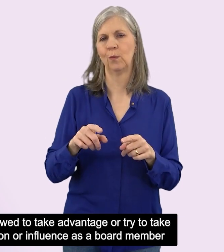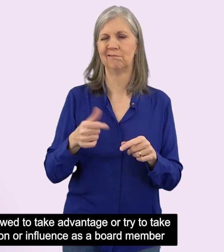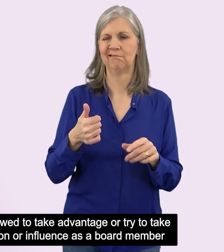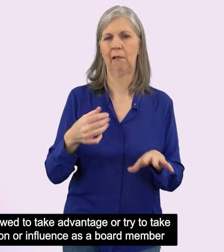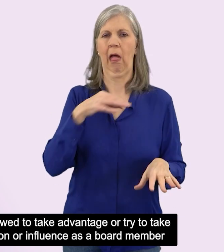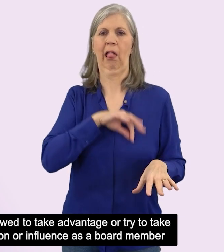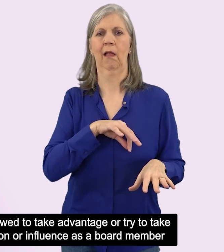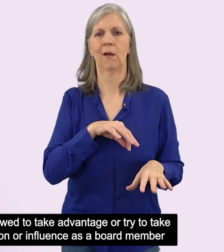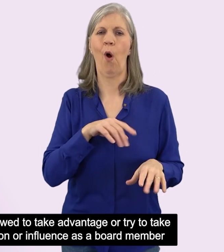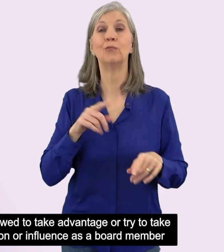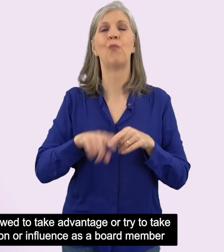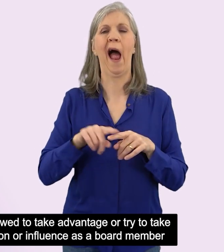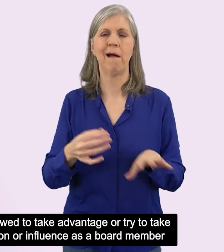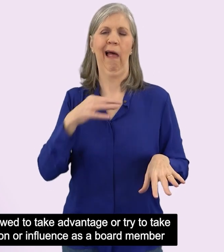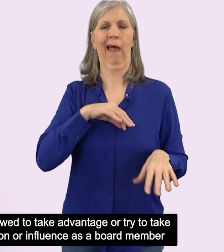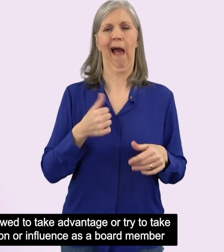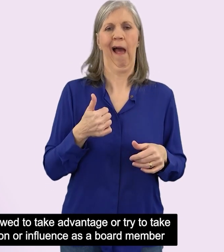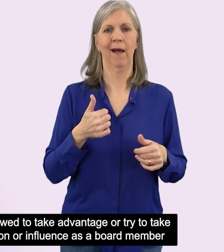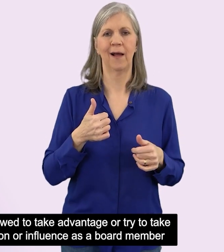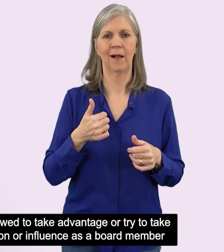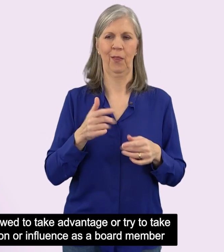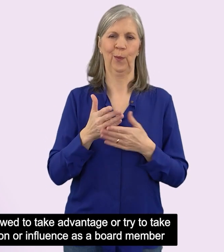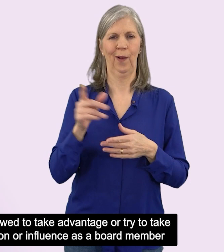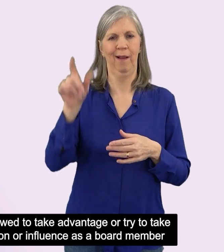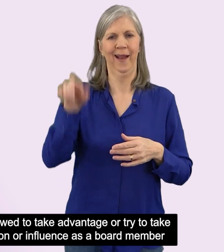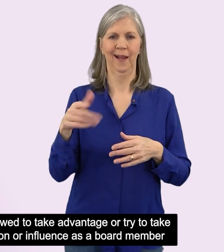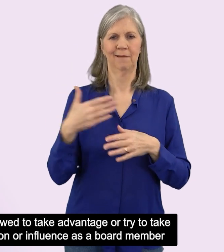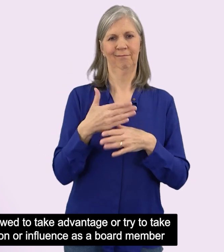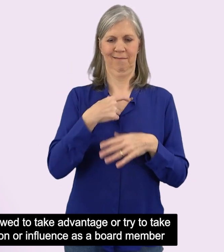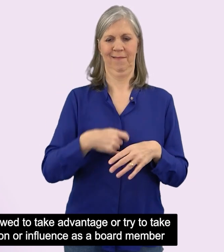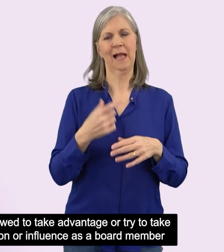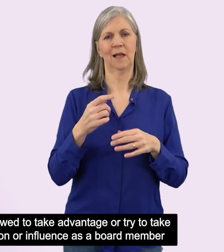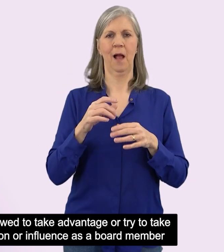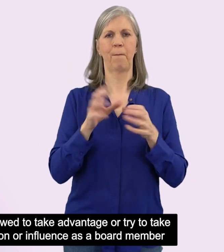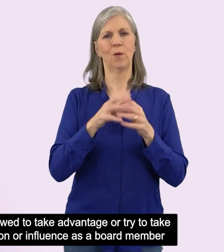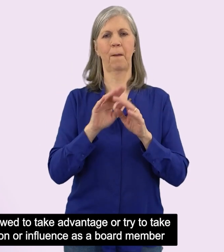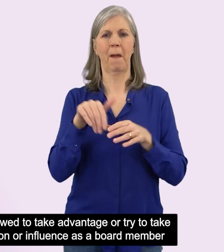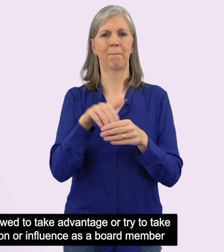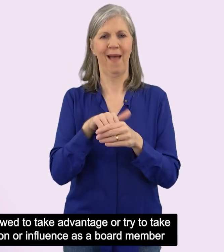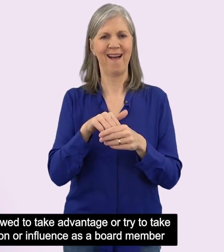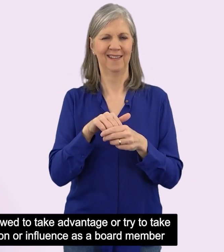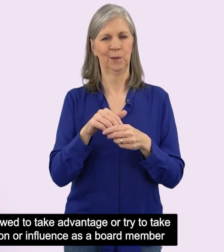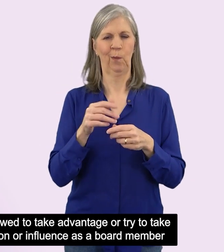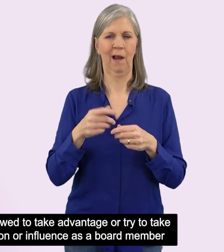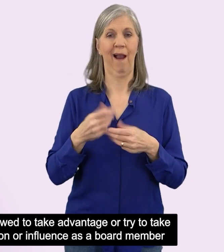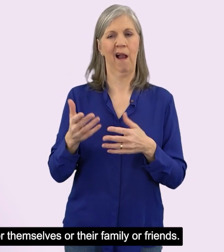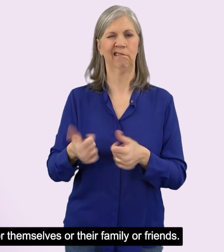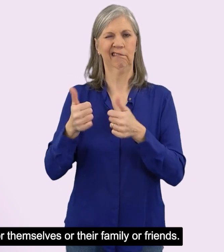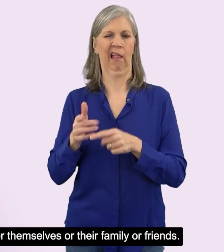7.6. Members are not allowed to take advantage or try to take advantage of their position or influence as a board member to obtain better